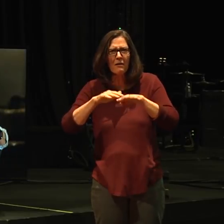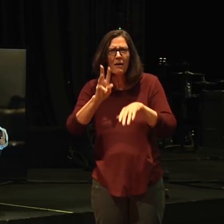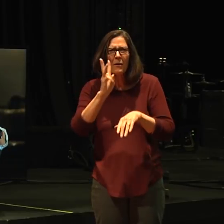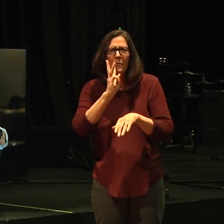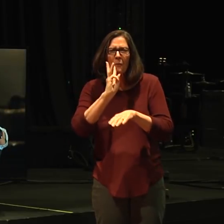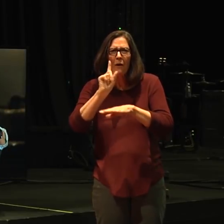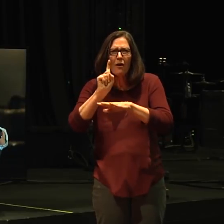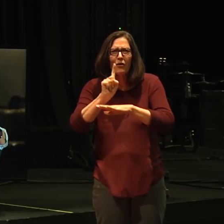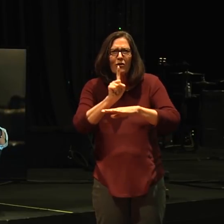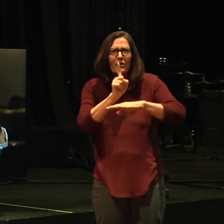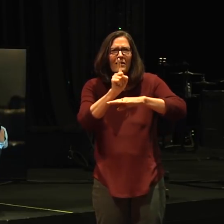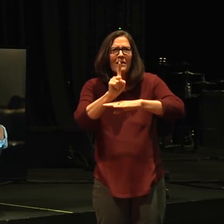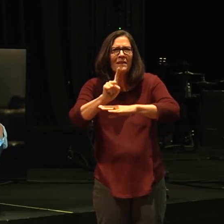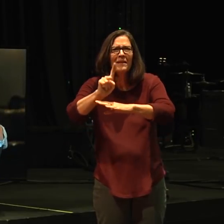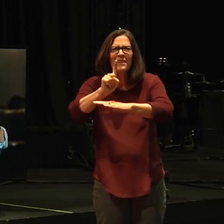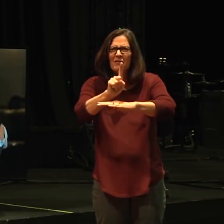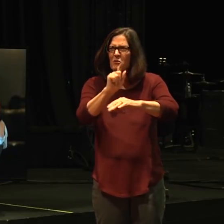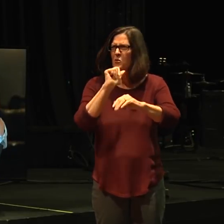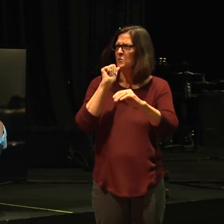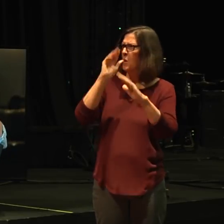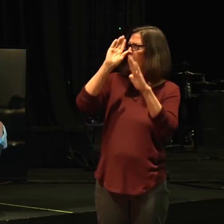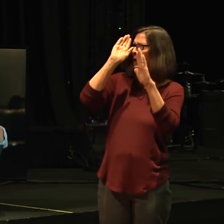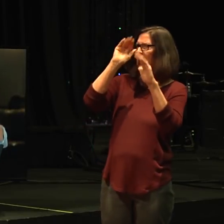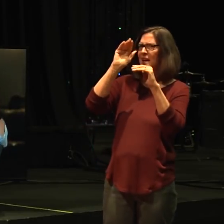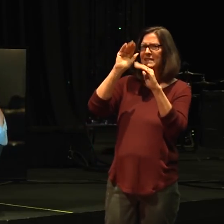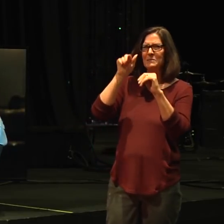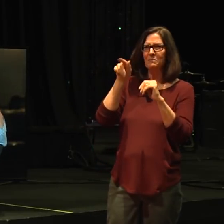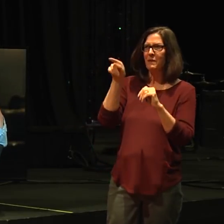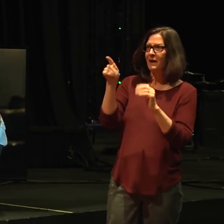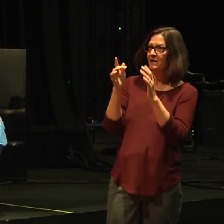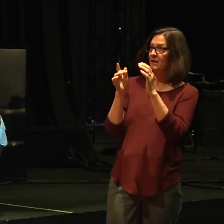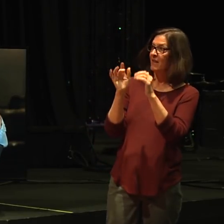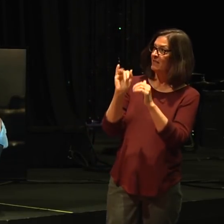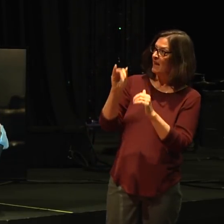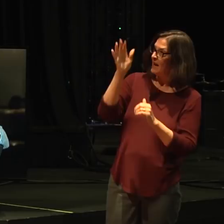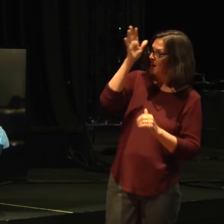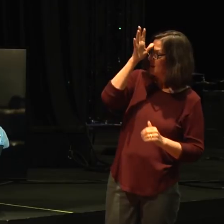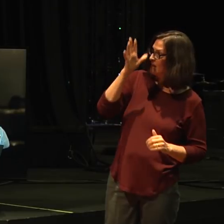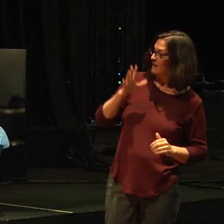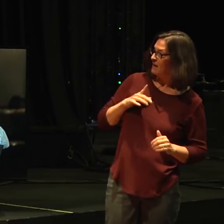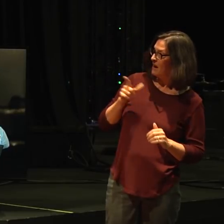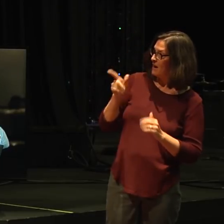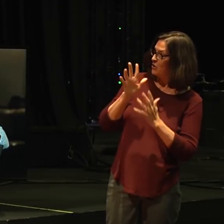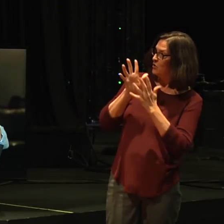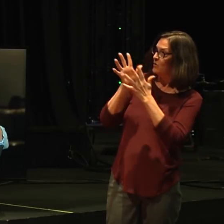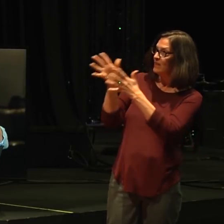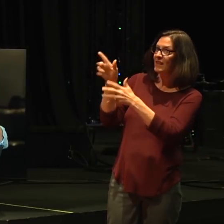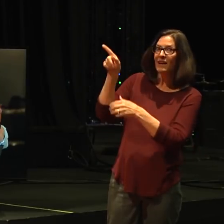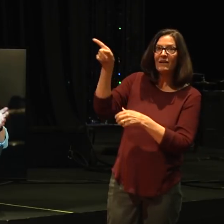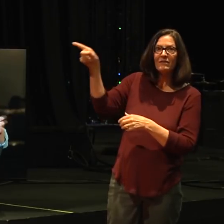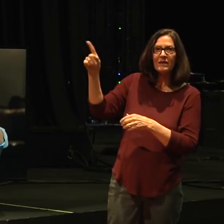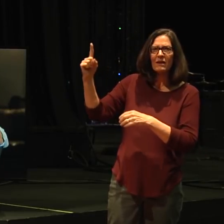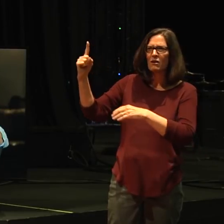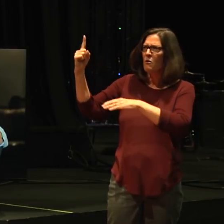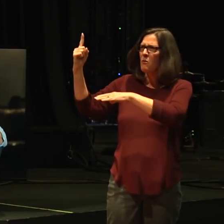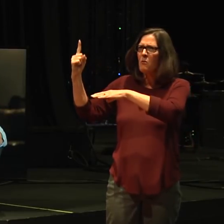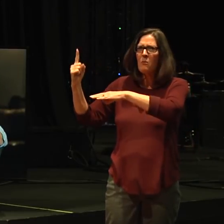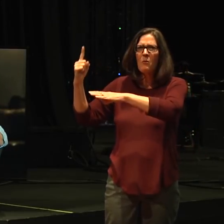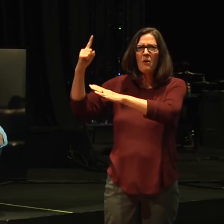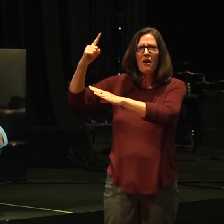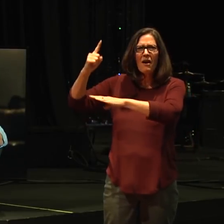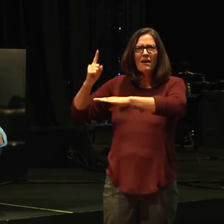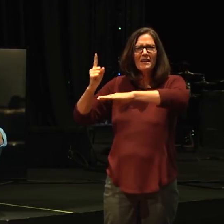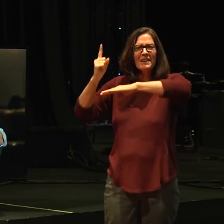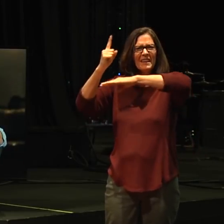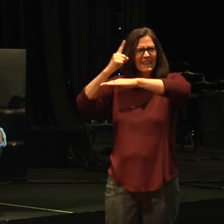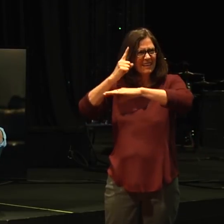last thing you expect to see is the guy you just left back on shore taking a stroll in the middle of a storm that you are